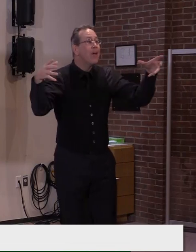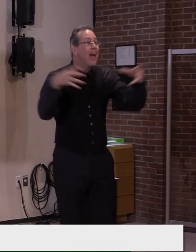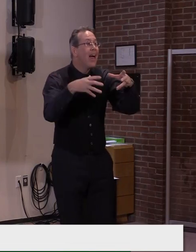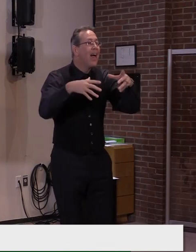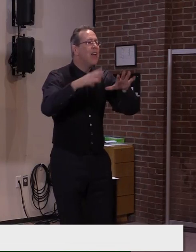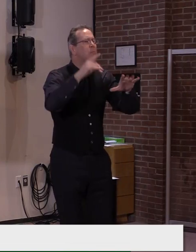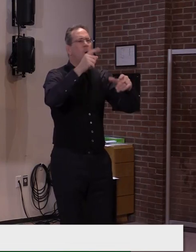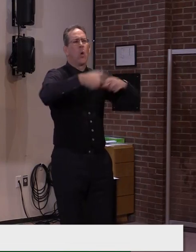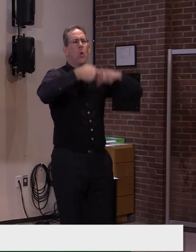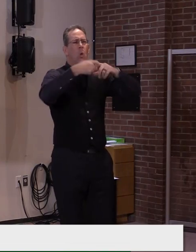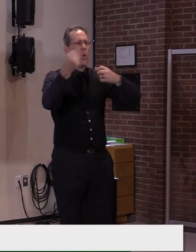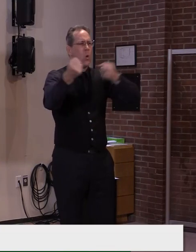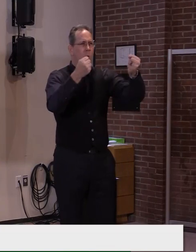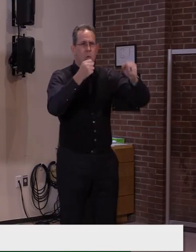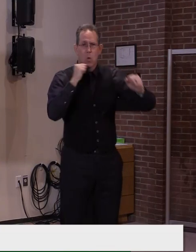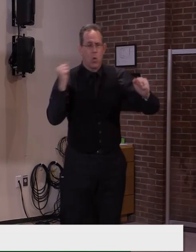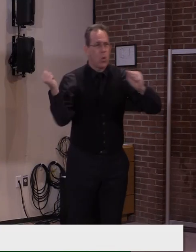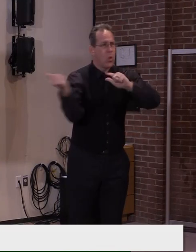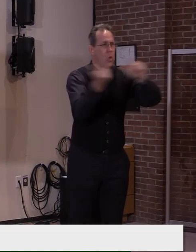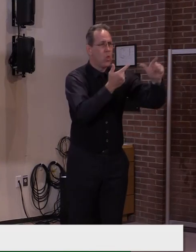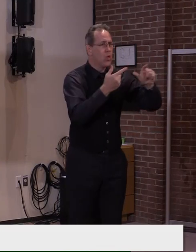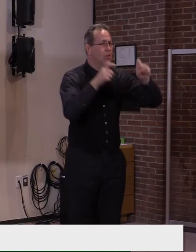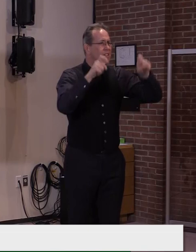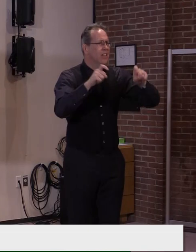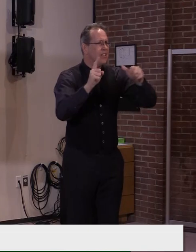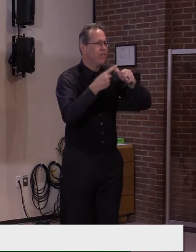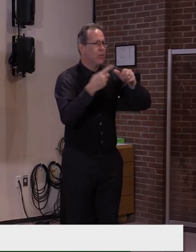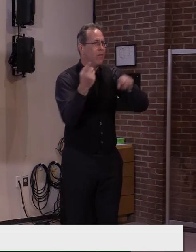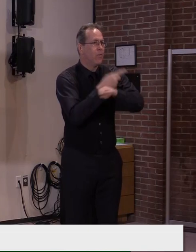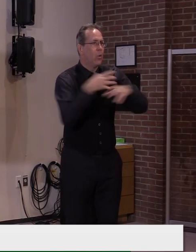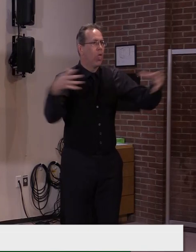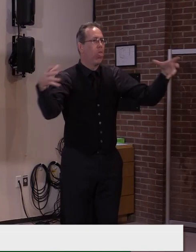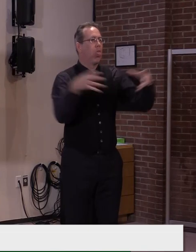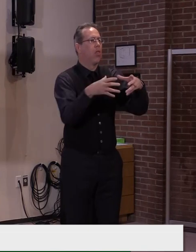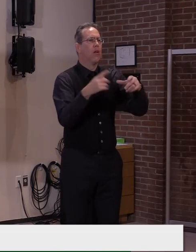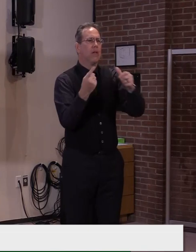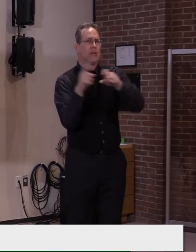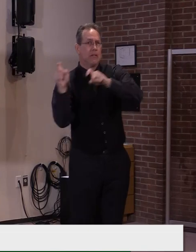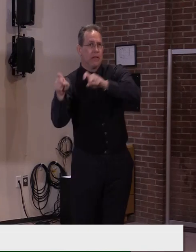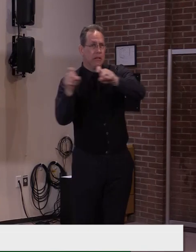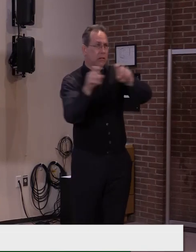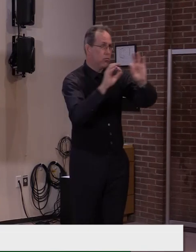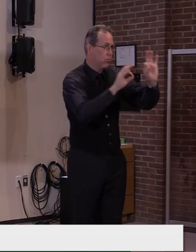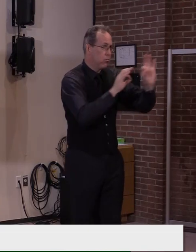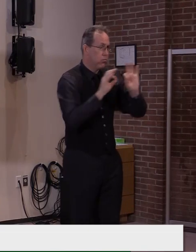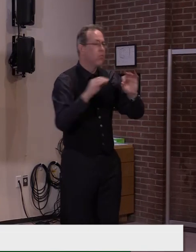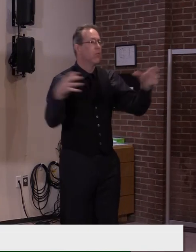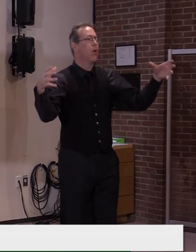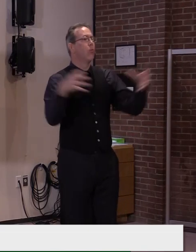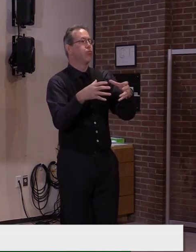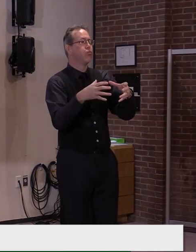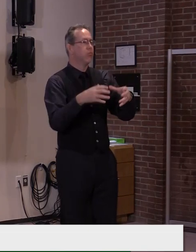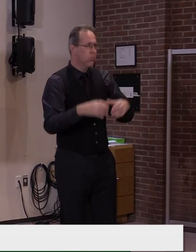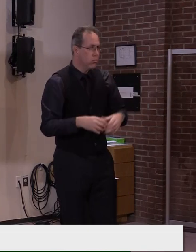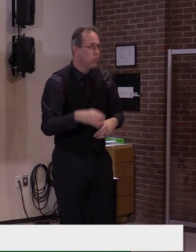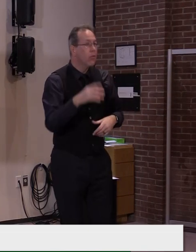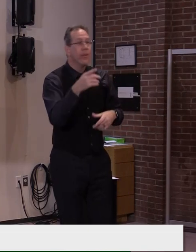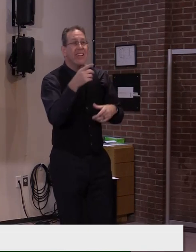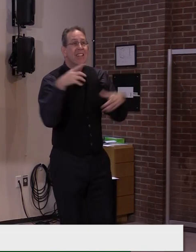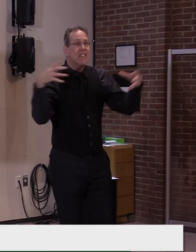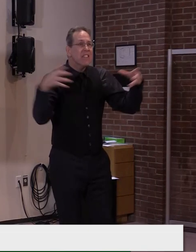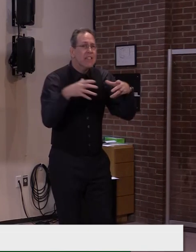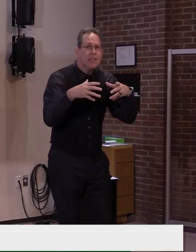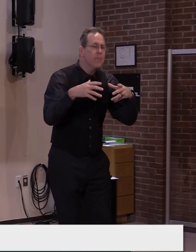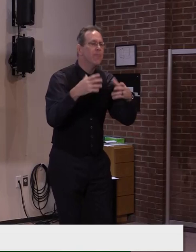moment. Number three is to mask. When you gather, please wear a mask as much as possible when you're inside. And